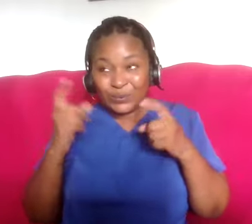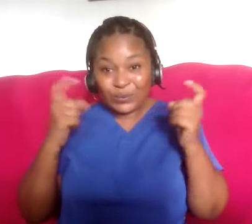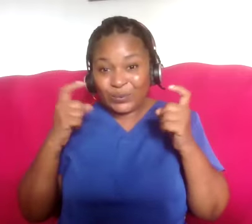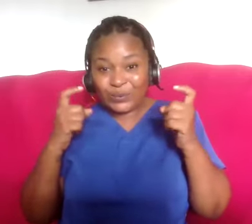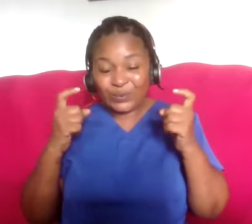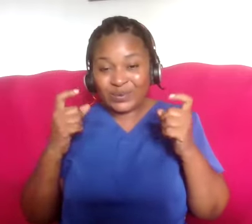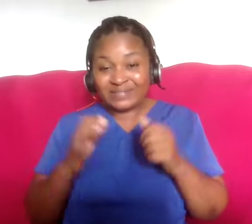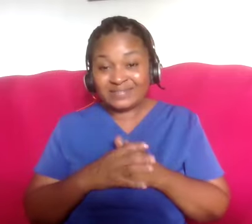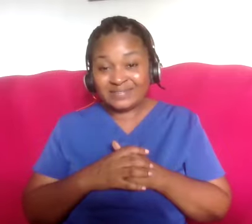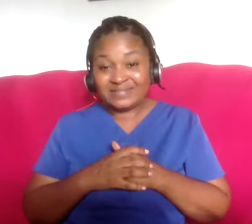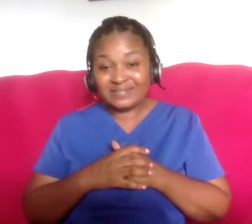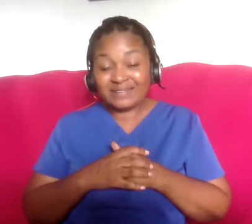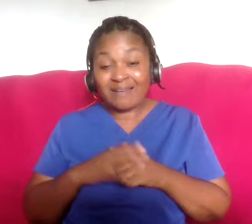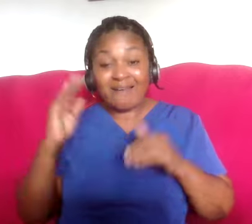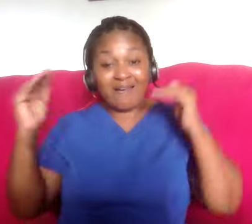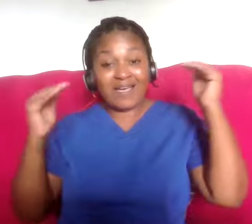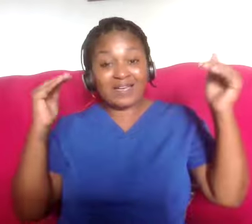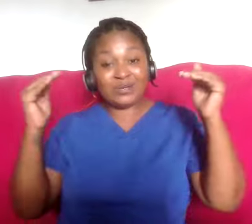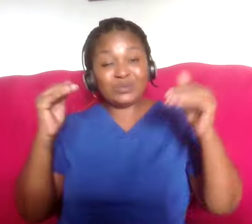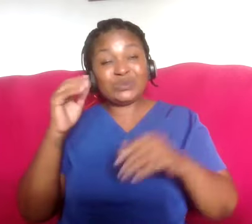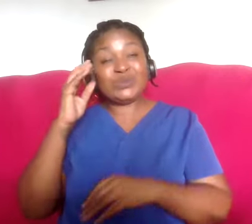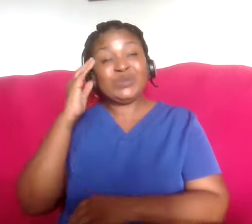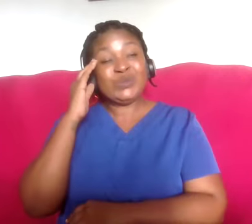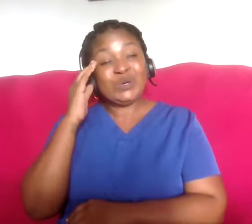while adults reminisce about the year gone by.